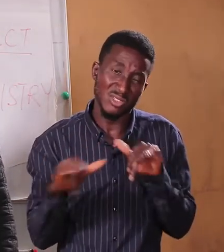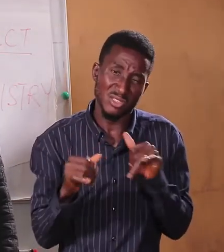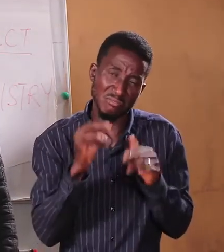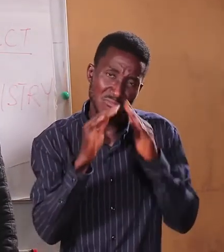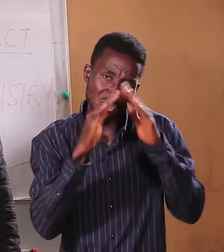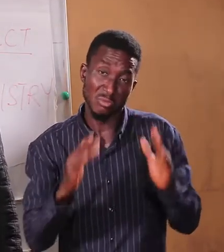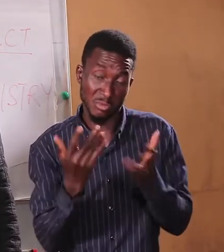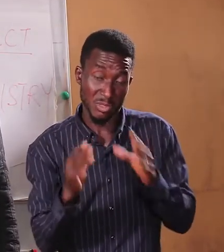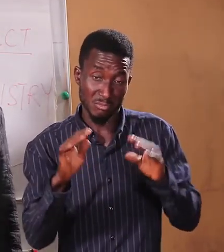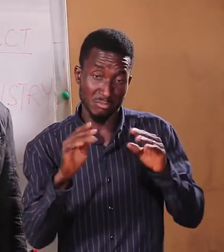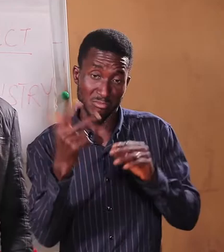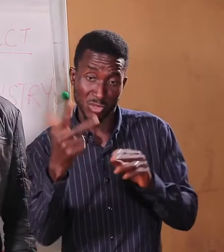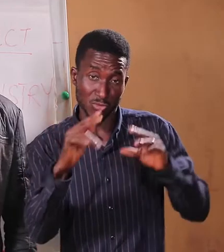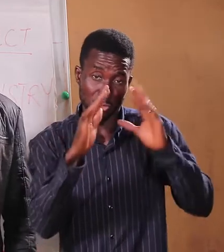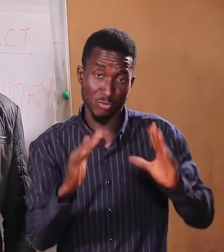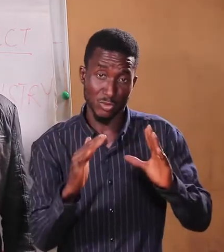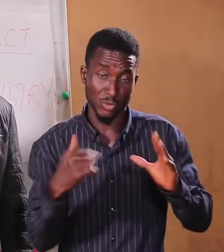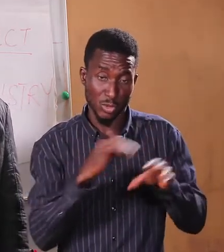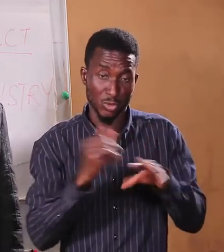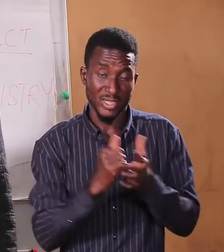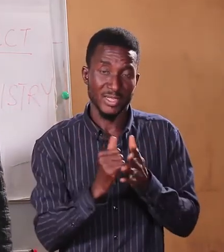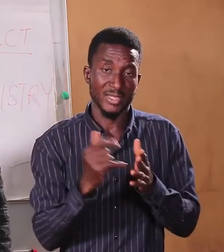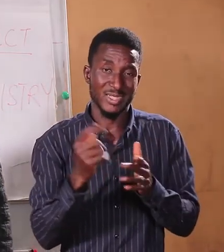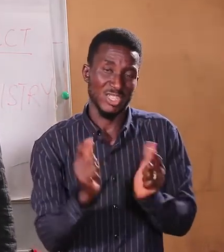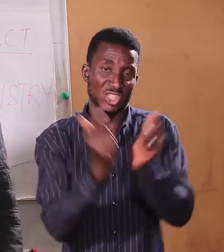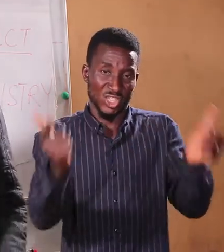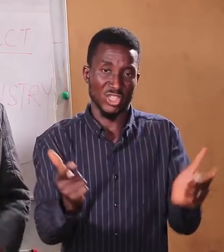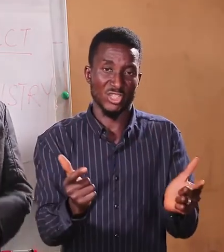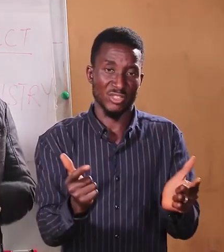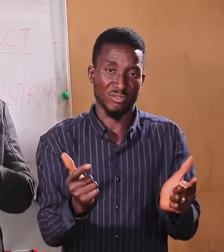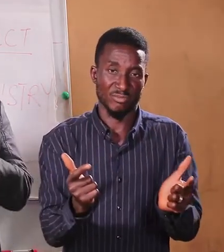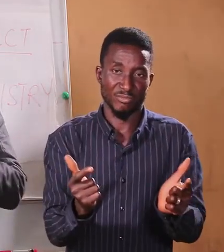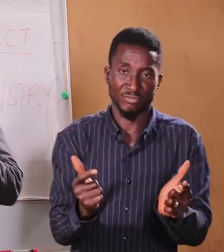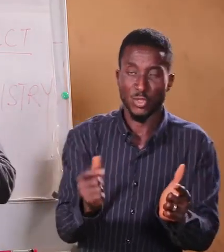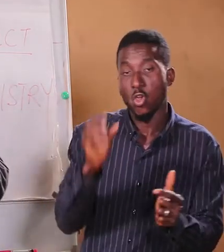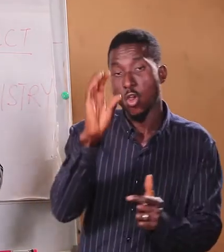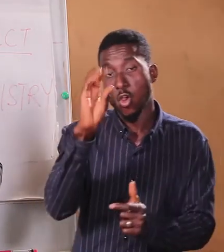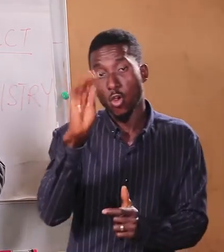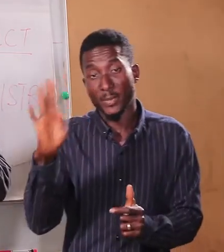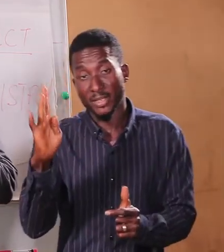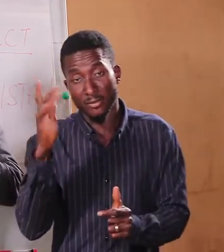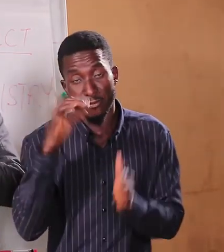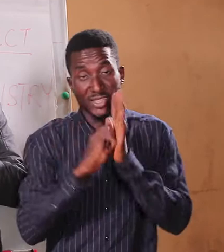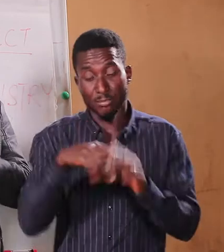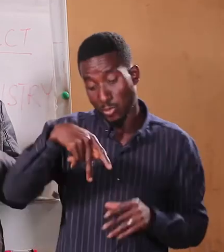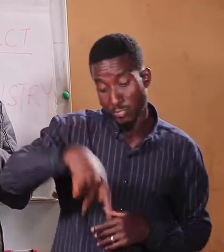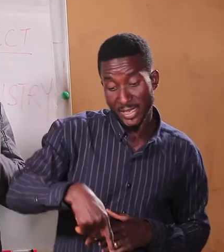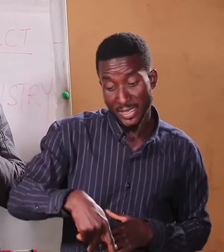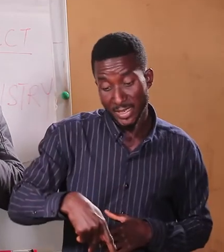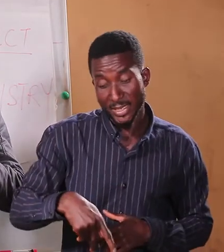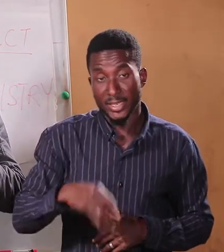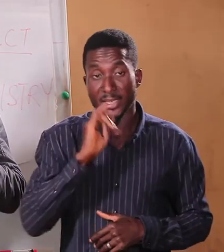You have up to about 3 rooms. We call that one degenerate orbital. They have the same energy level. Like the p orbitals in chemistry